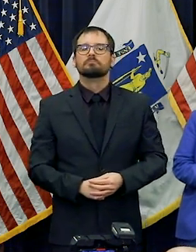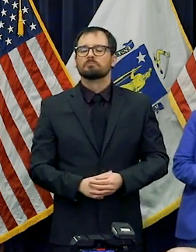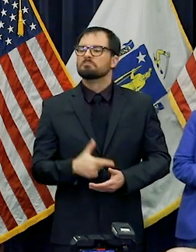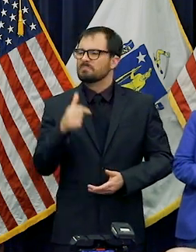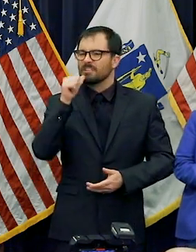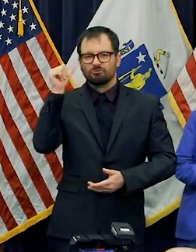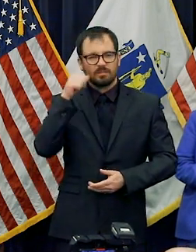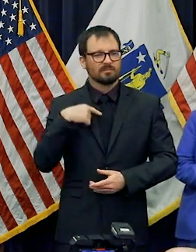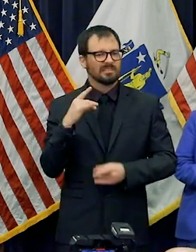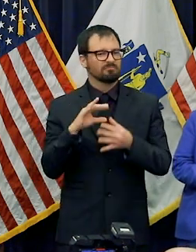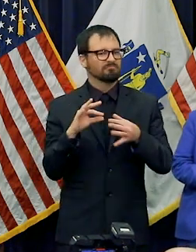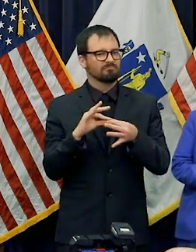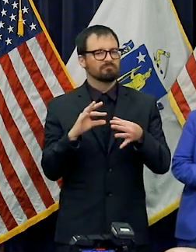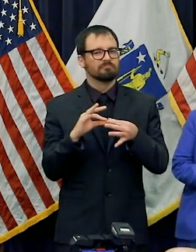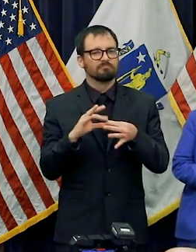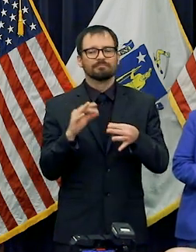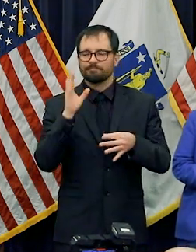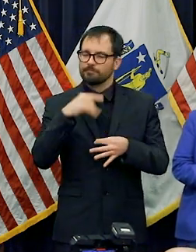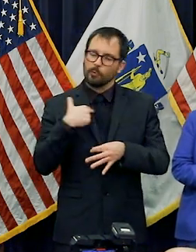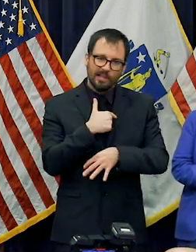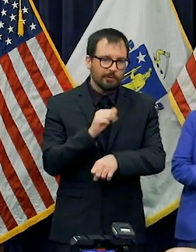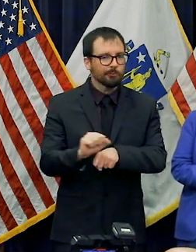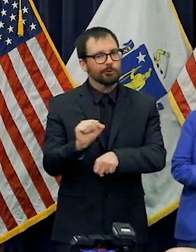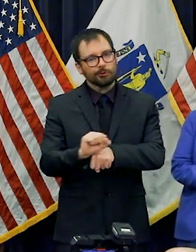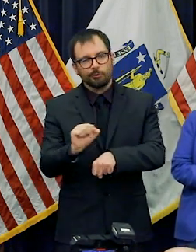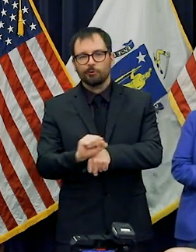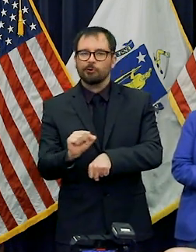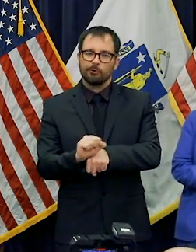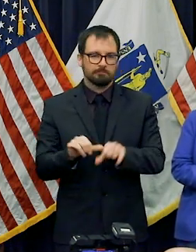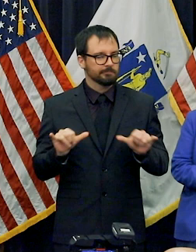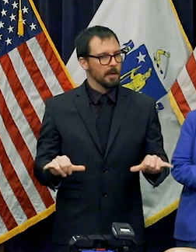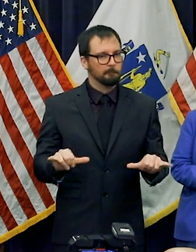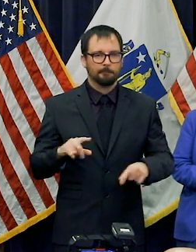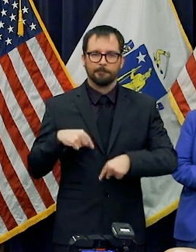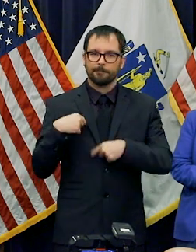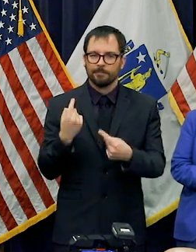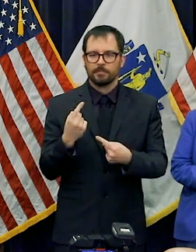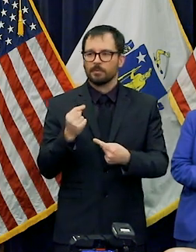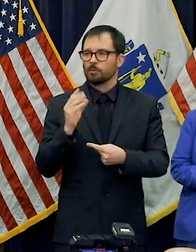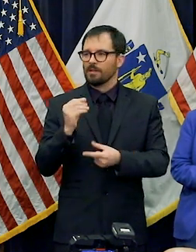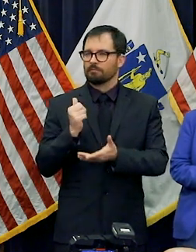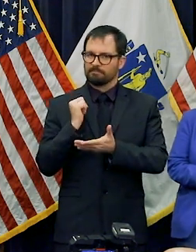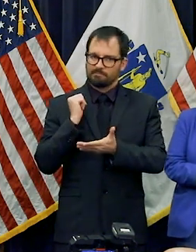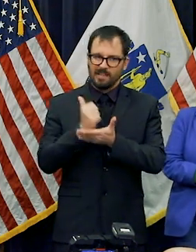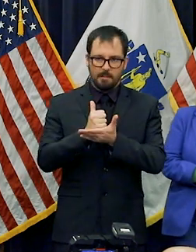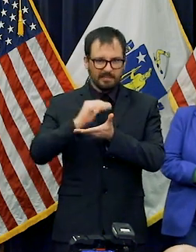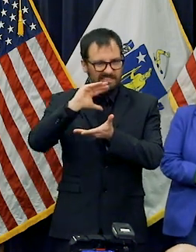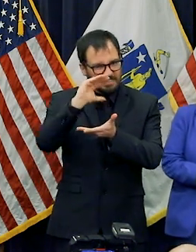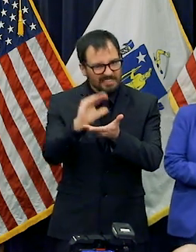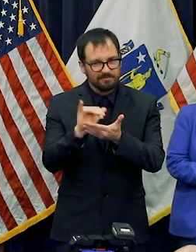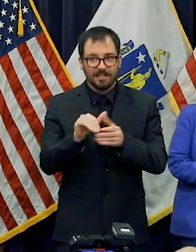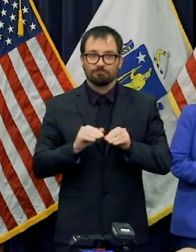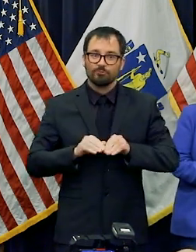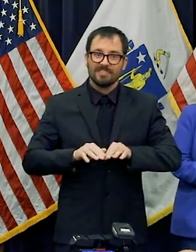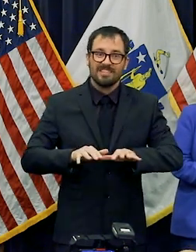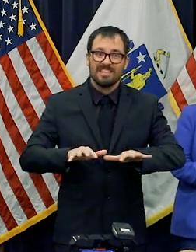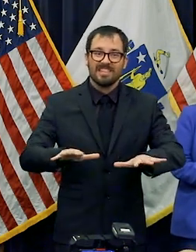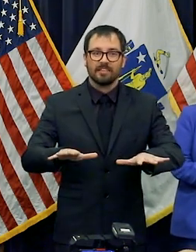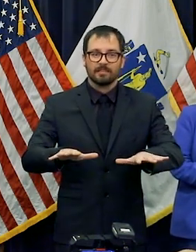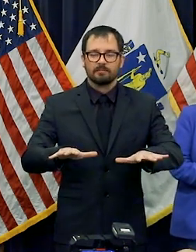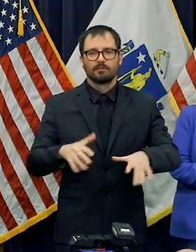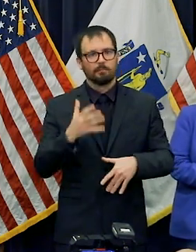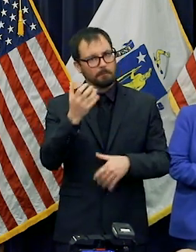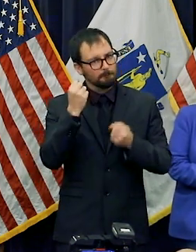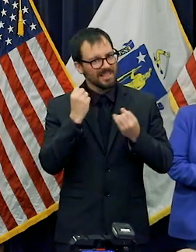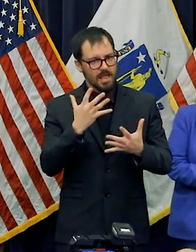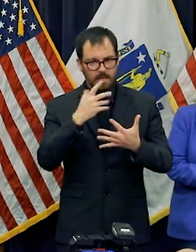the clock to mitigate the spread of this disease and to make sure we're taking all steps we can to support our workforce and the core functions of